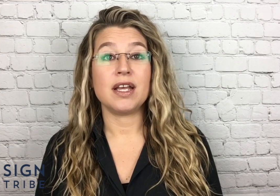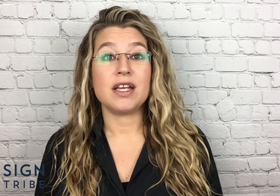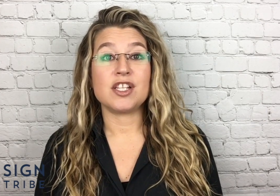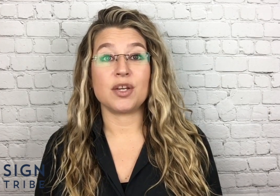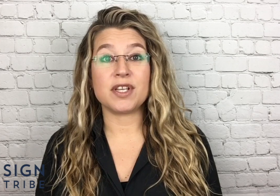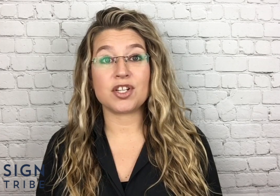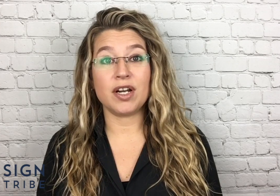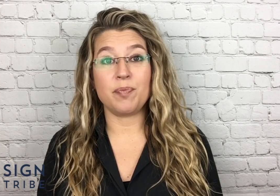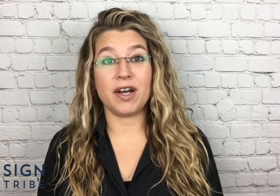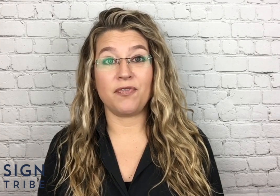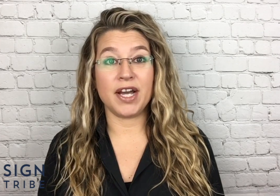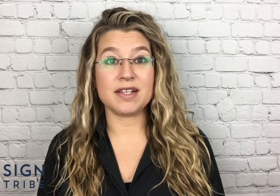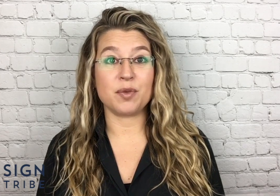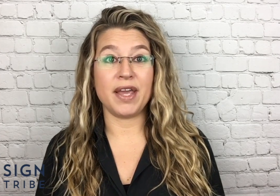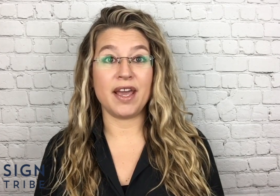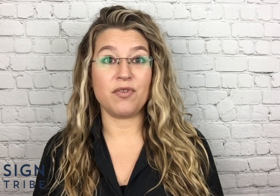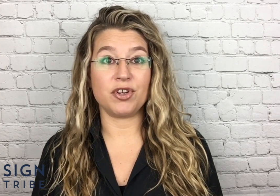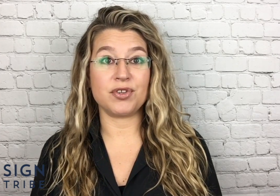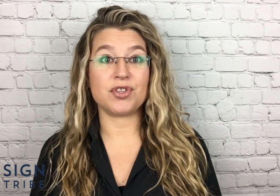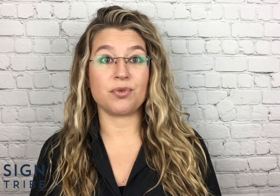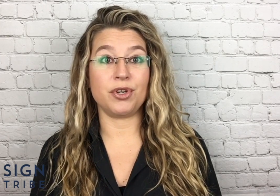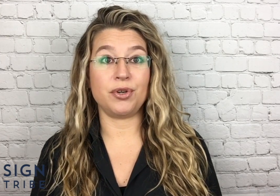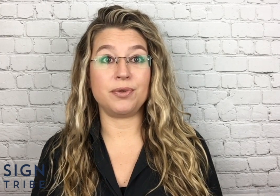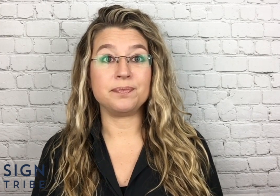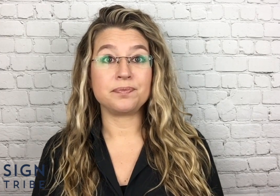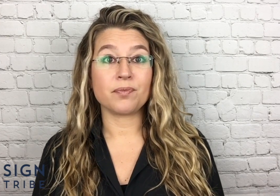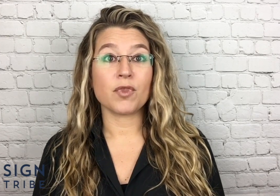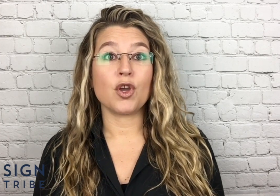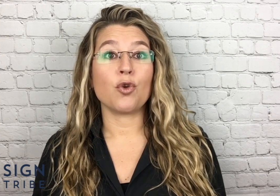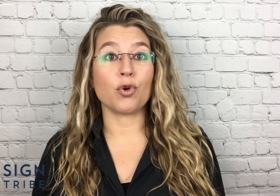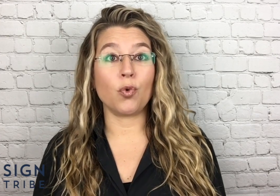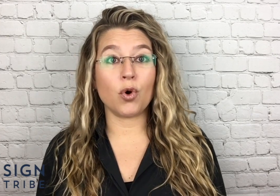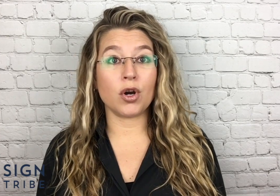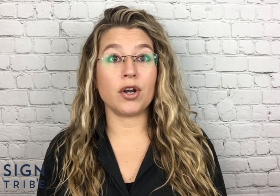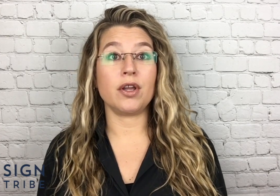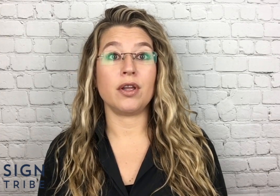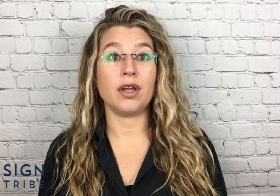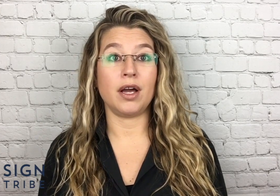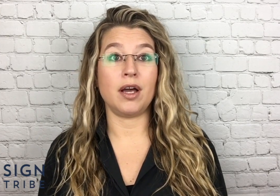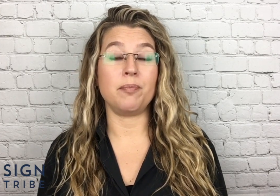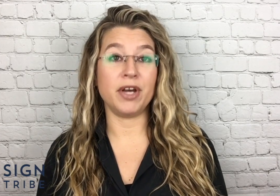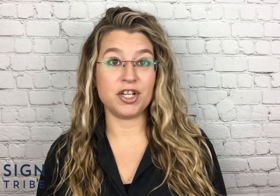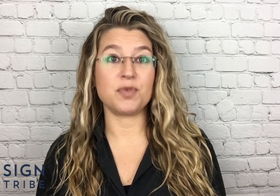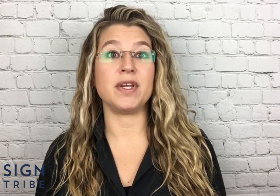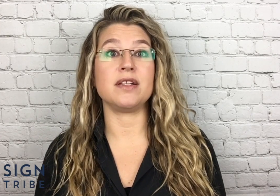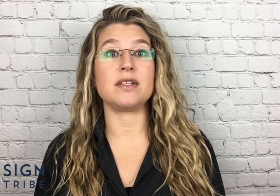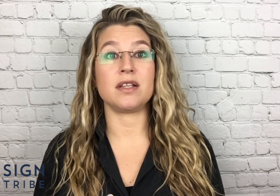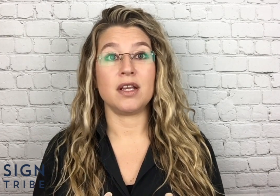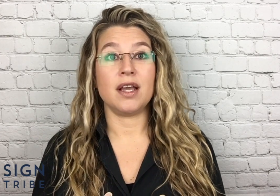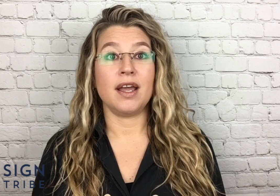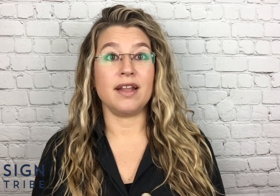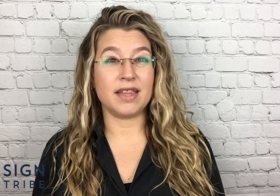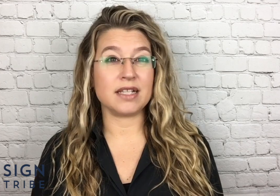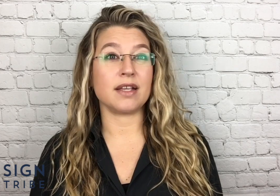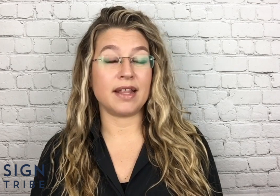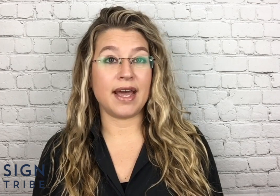So I started modifying some behaviors through reward, punishment, and things like that